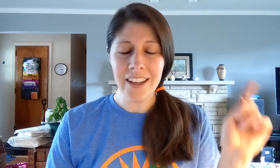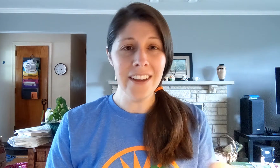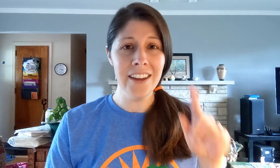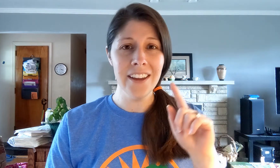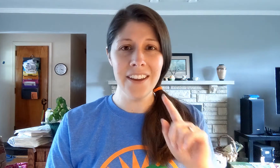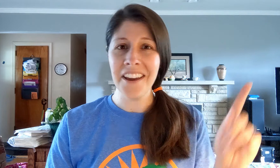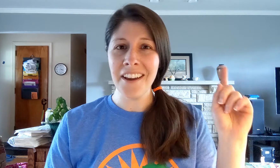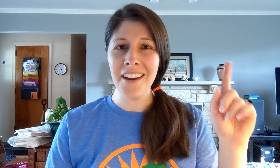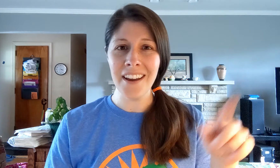e.